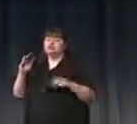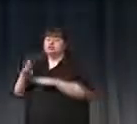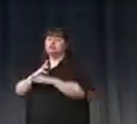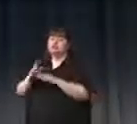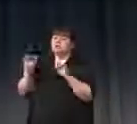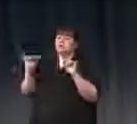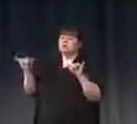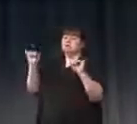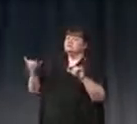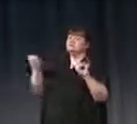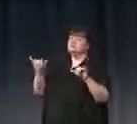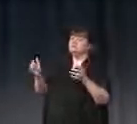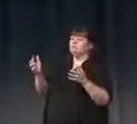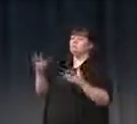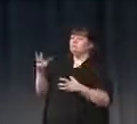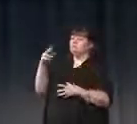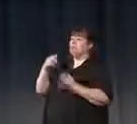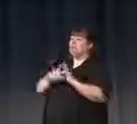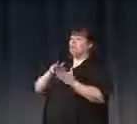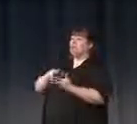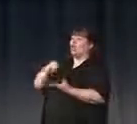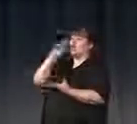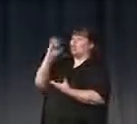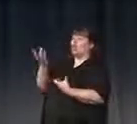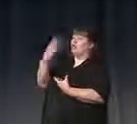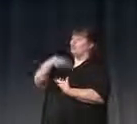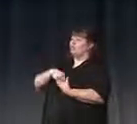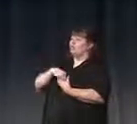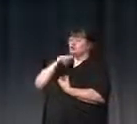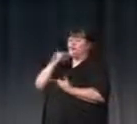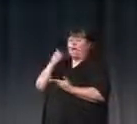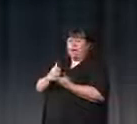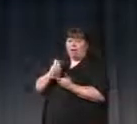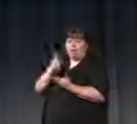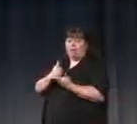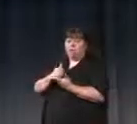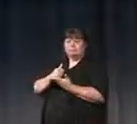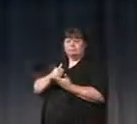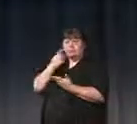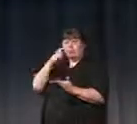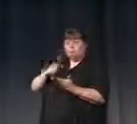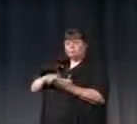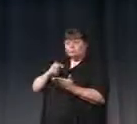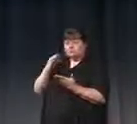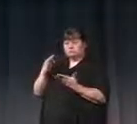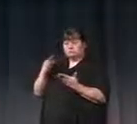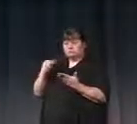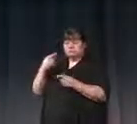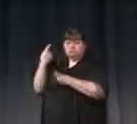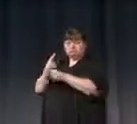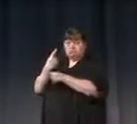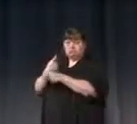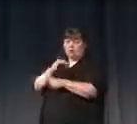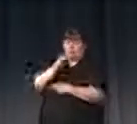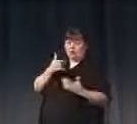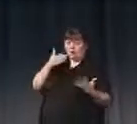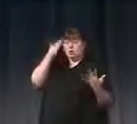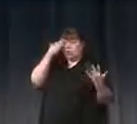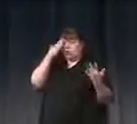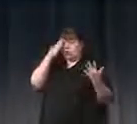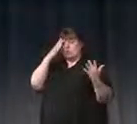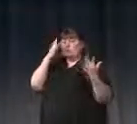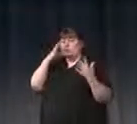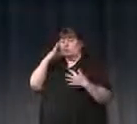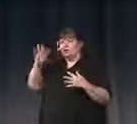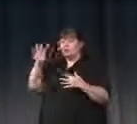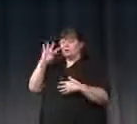on these regularities, then it ought to help them when the reverberation actually is ecologically valid. So here's just a